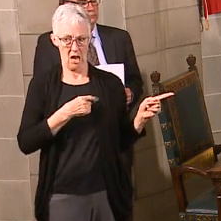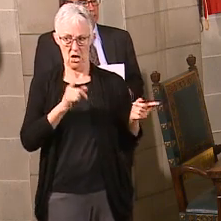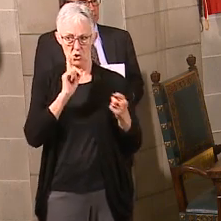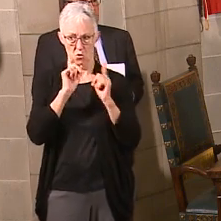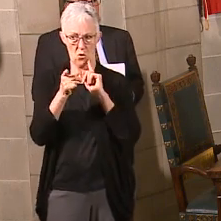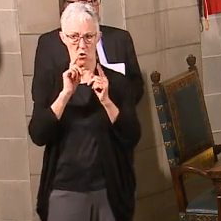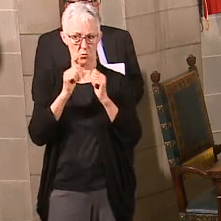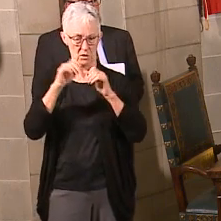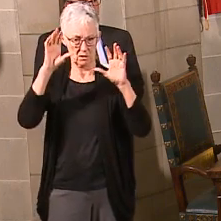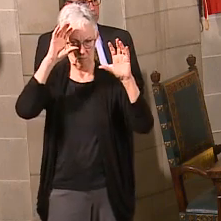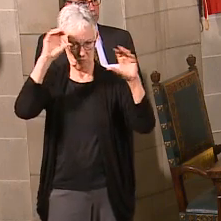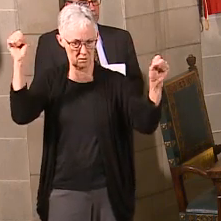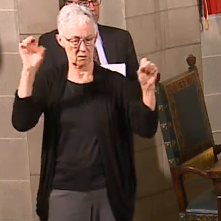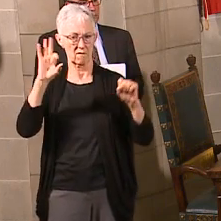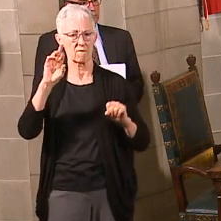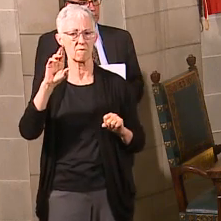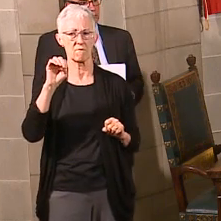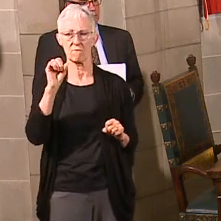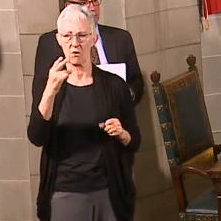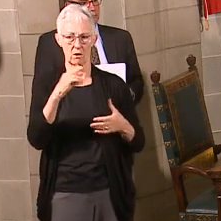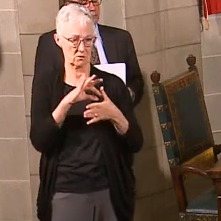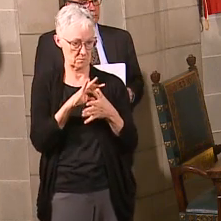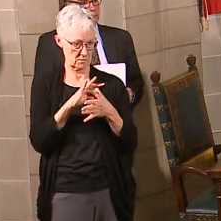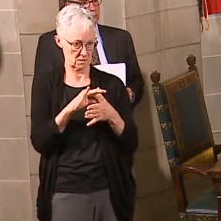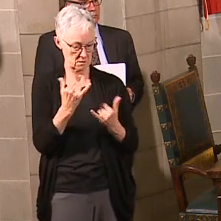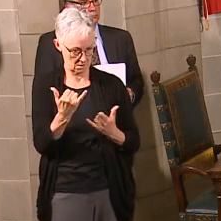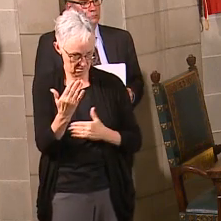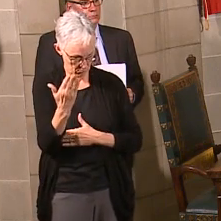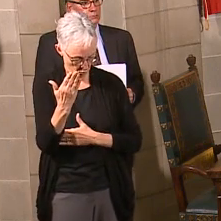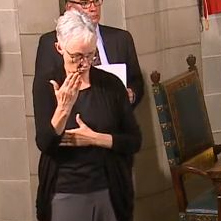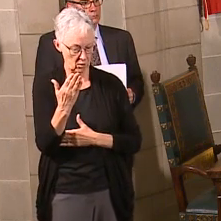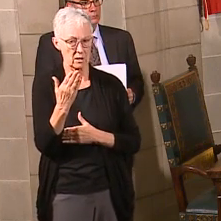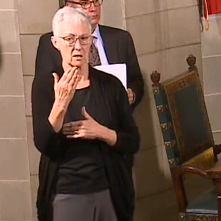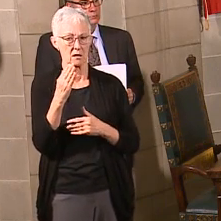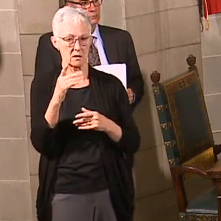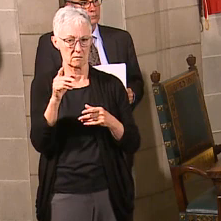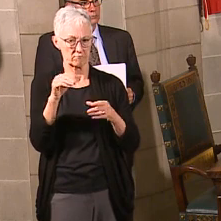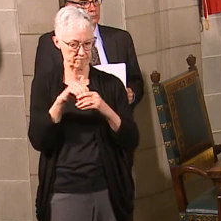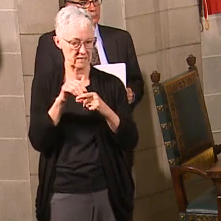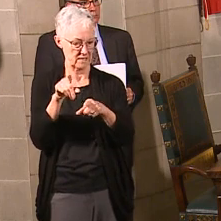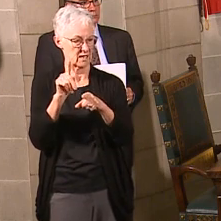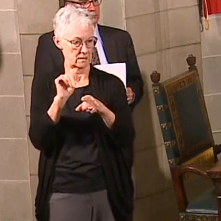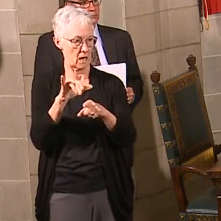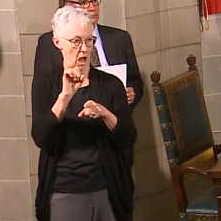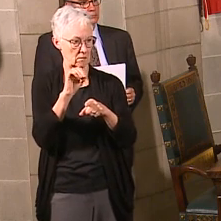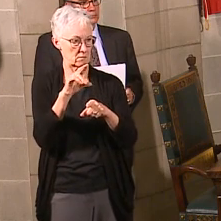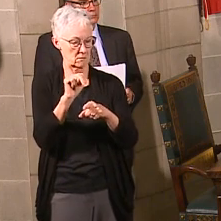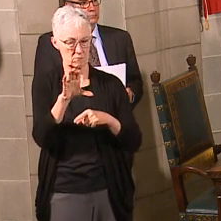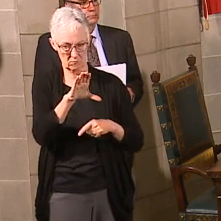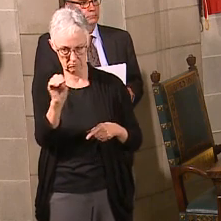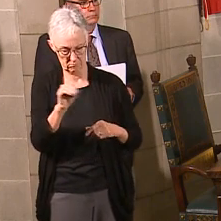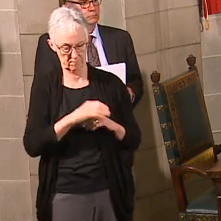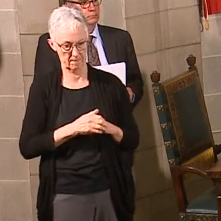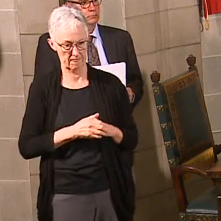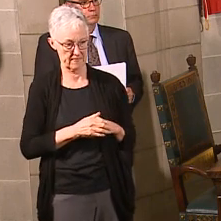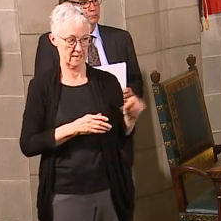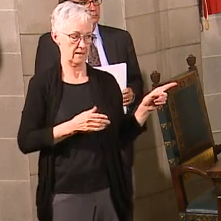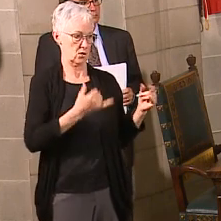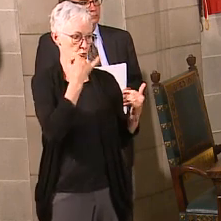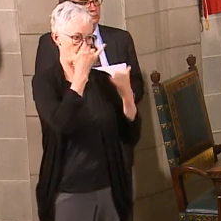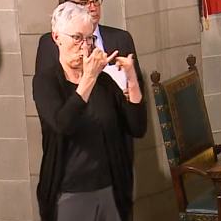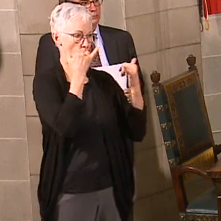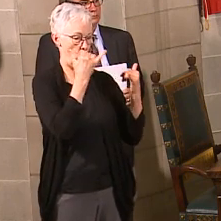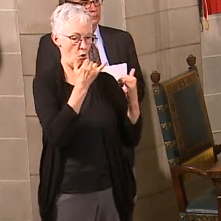Stouffer, who's the president of Fresh Meats, this morning. We actually had a call last Friday with a number of our